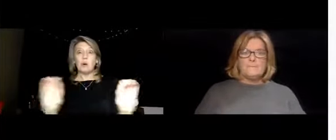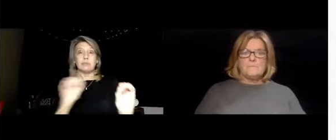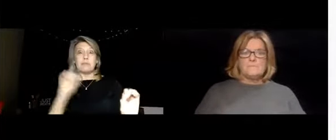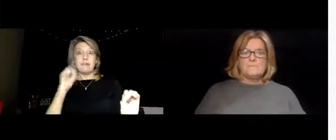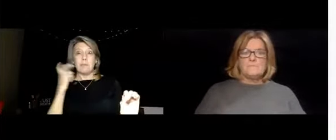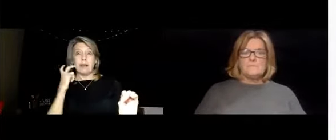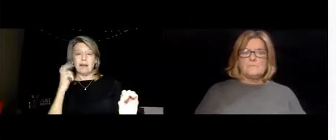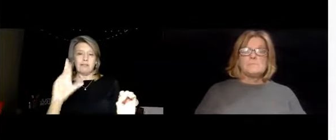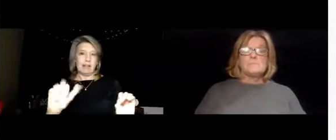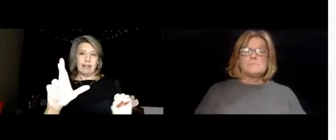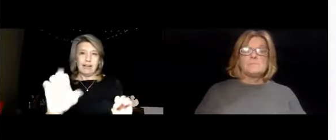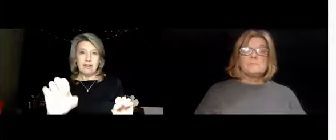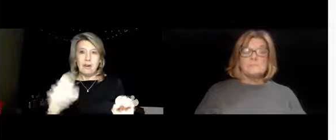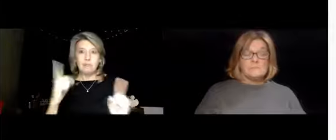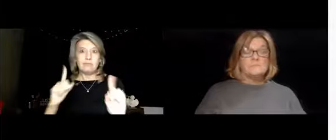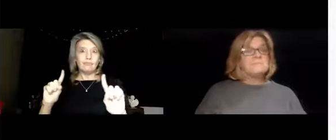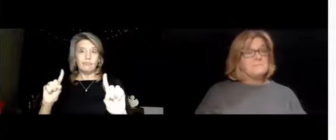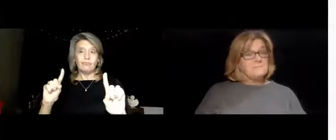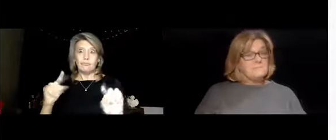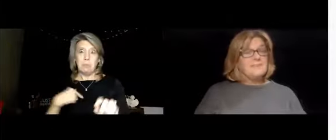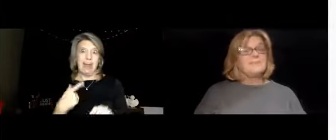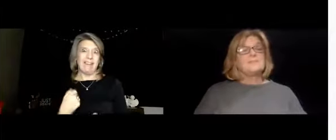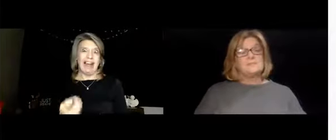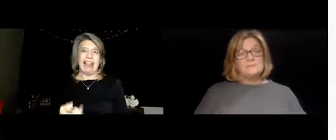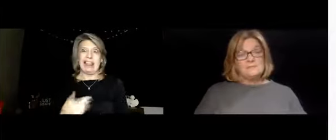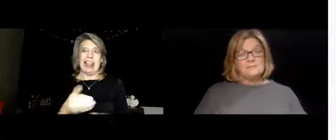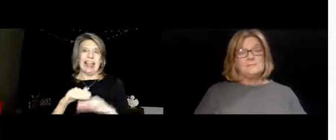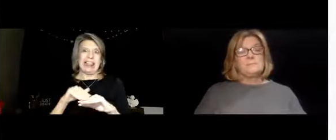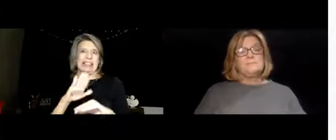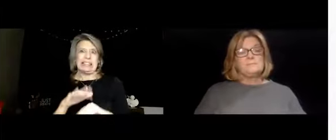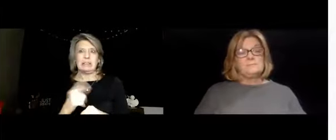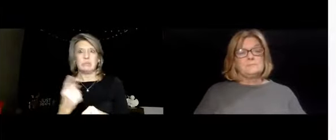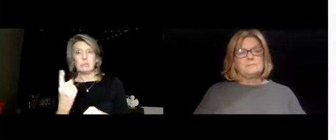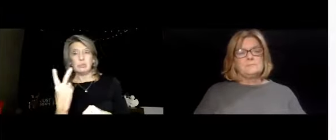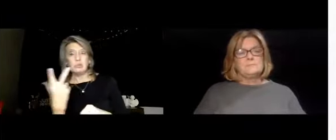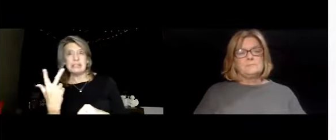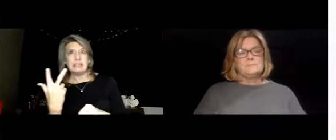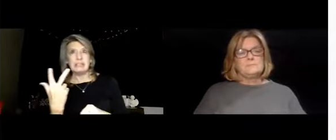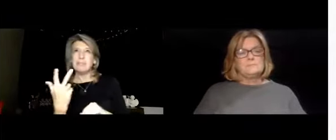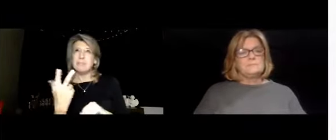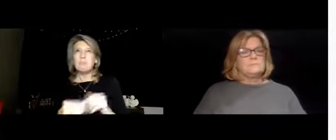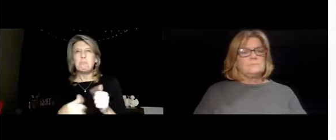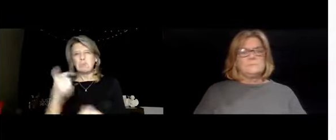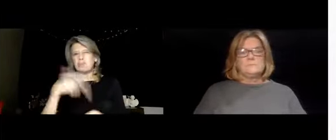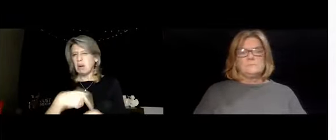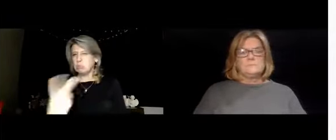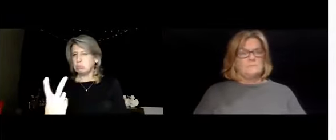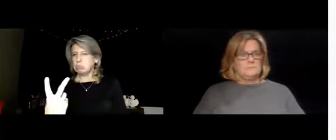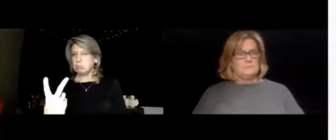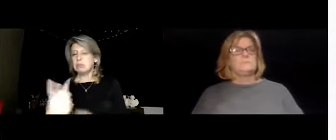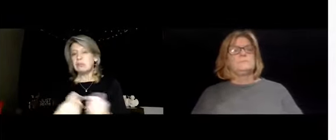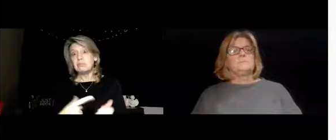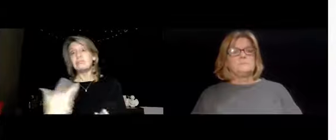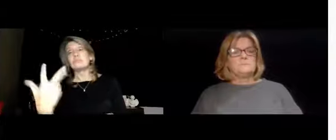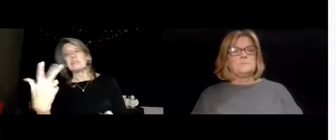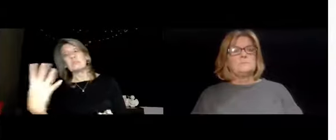It's pretty rare that there are no deaf-blind parishioners. We usually have anywhere from 1